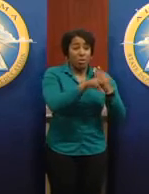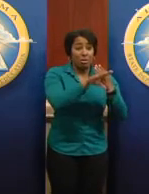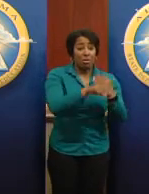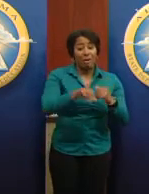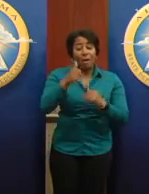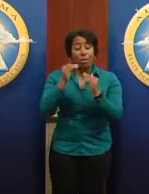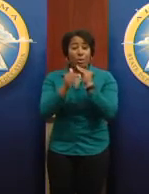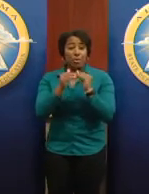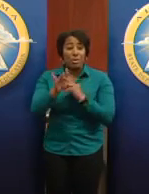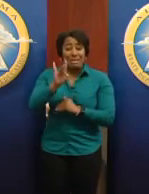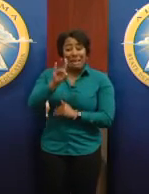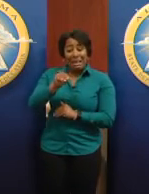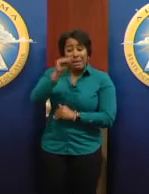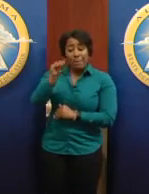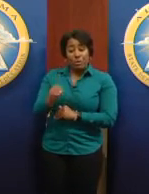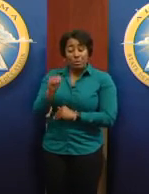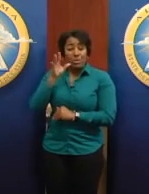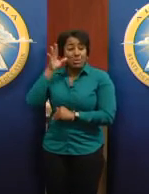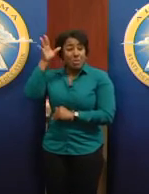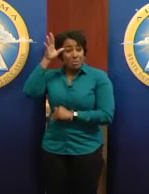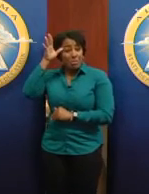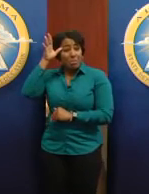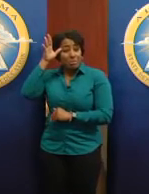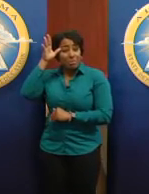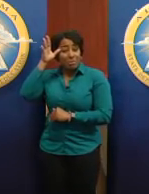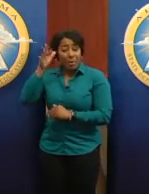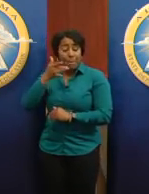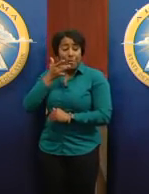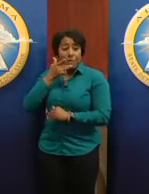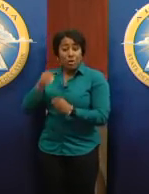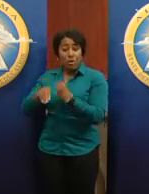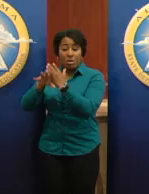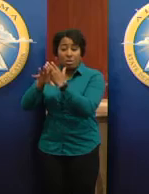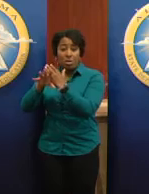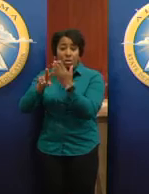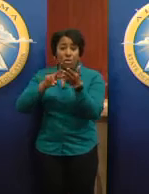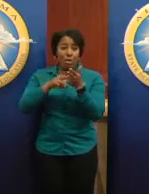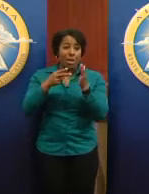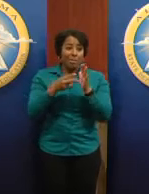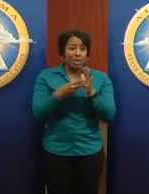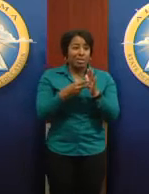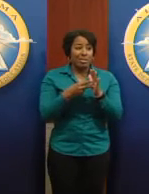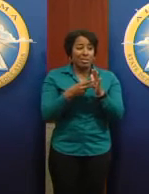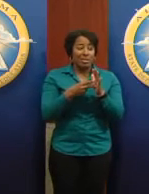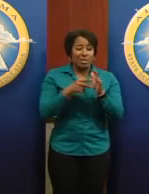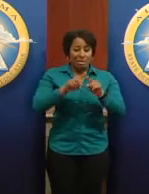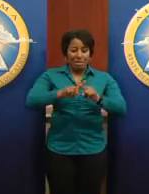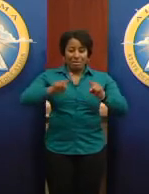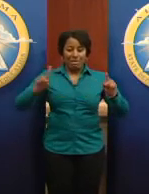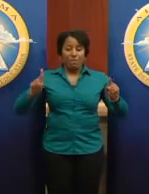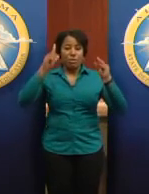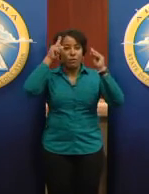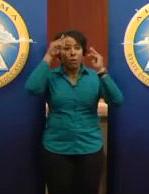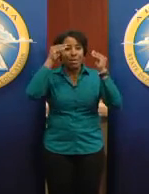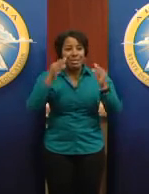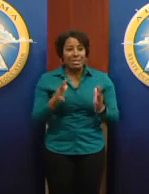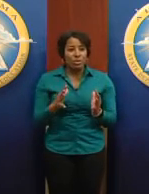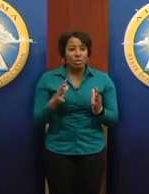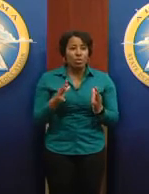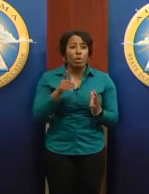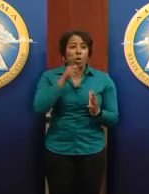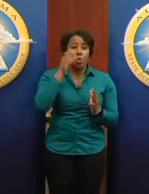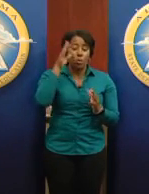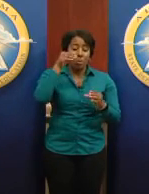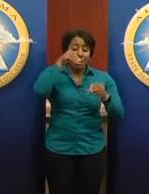obviously is a difference in the number of teachers that you're going to need to do the remote learning versus not do it. We are encouraging them to go